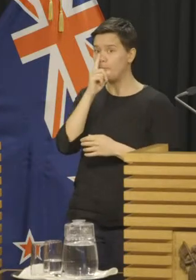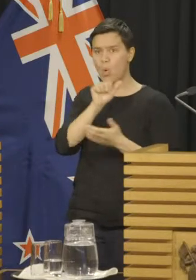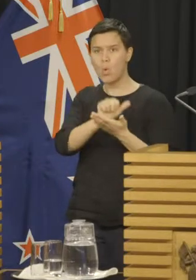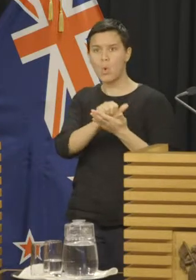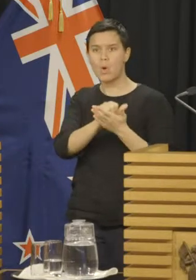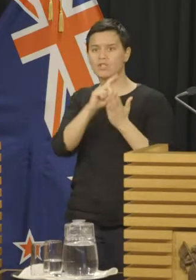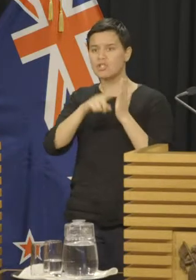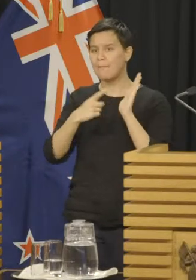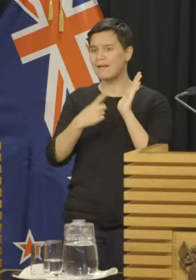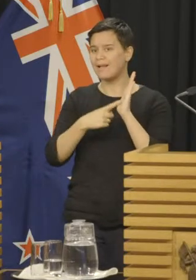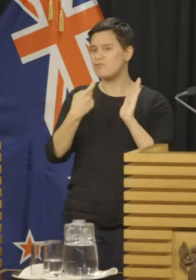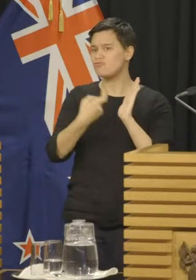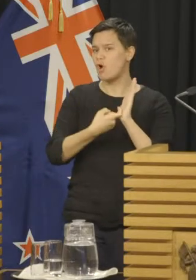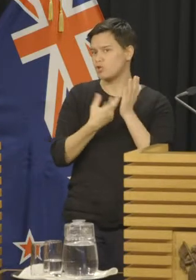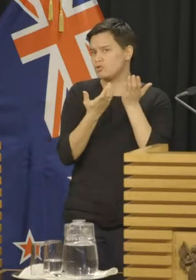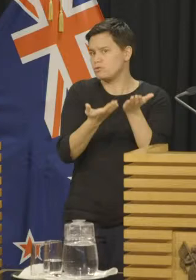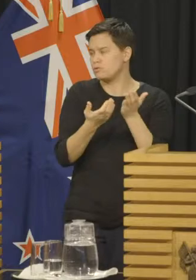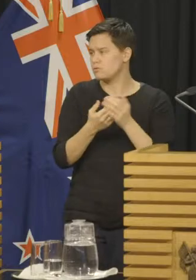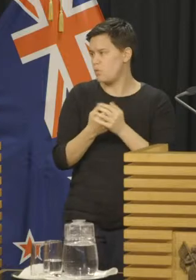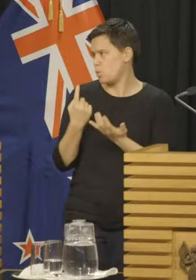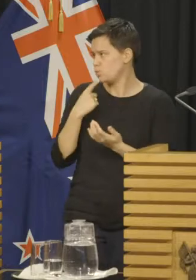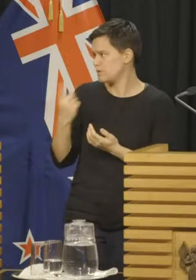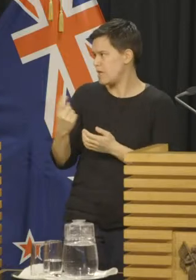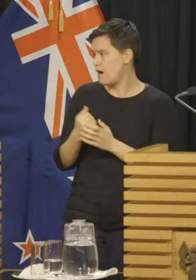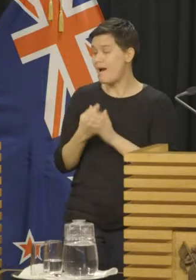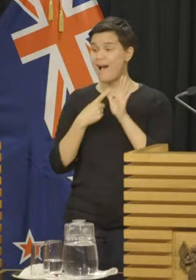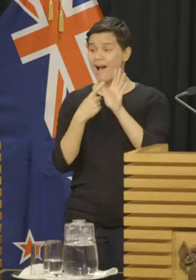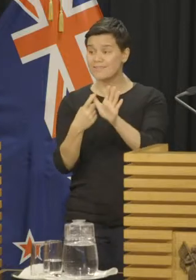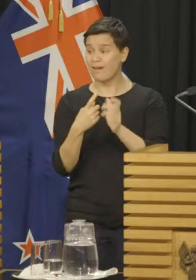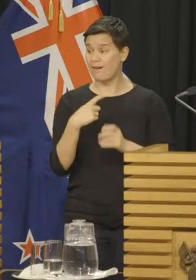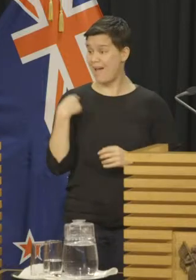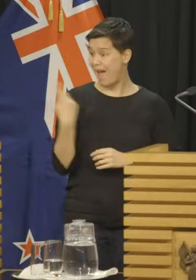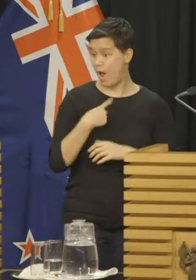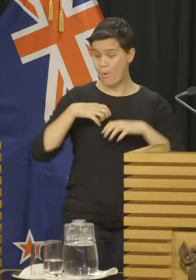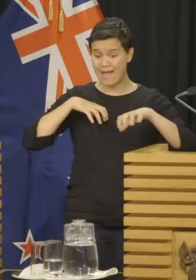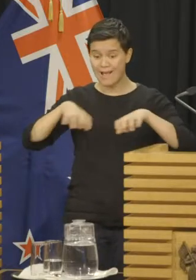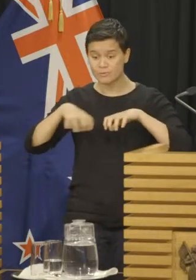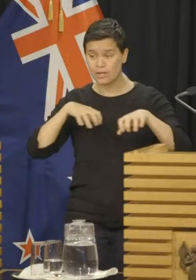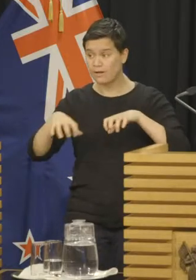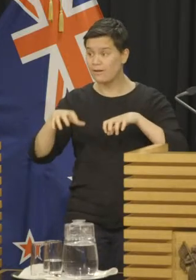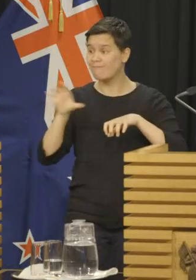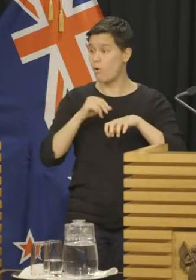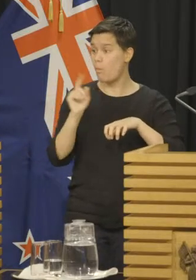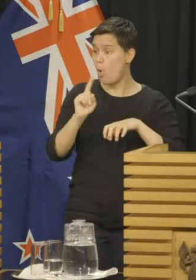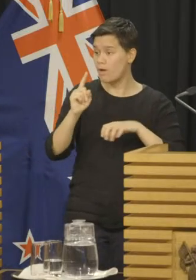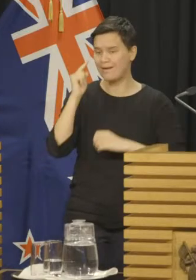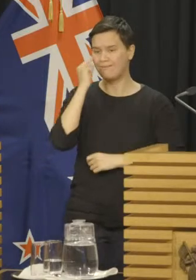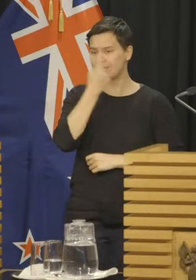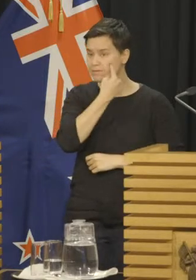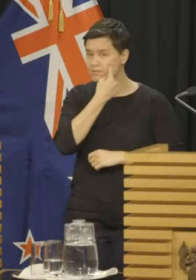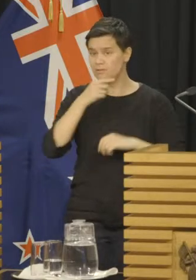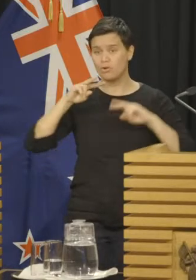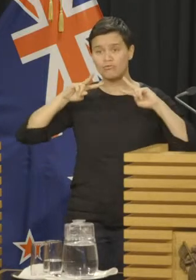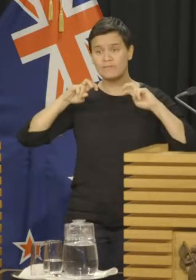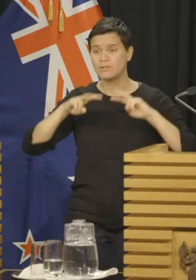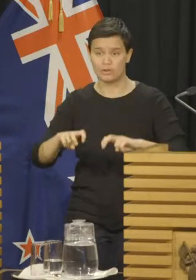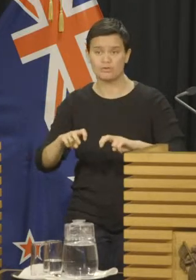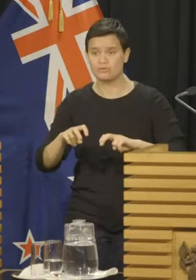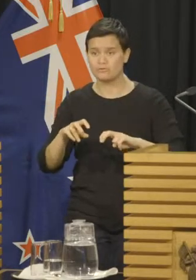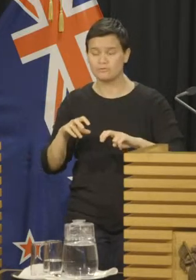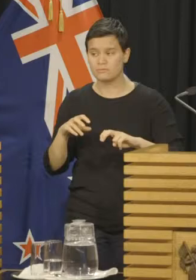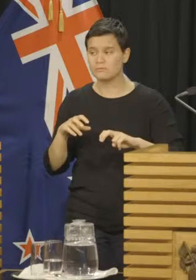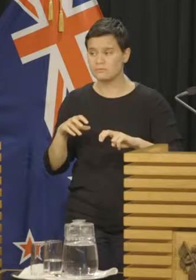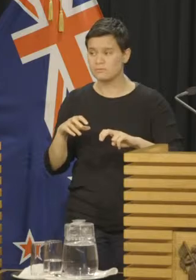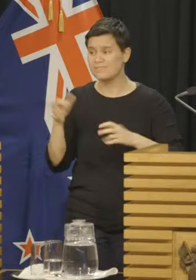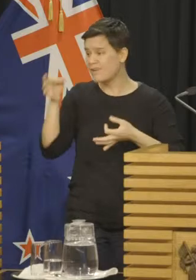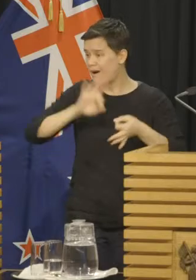That we are an evidence-based government, that all of the decisions we've made have been based on research, science and evidence, and all of the decisions have been made